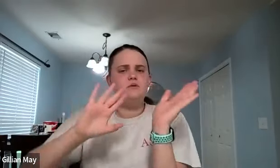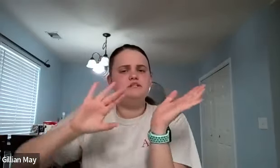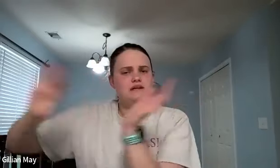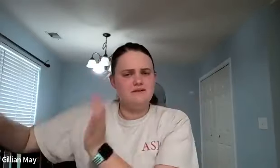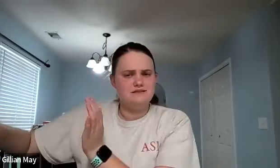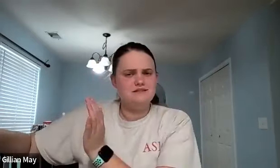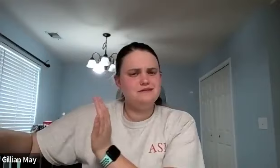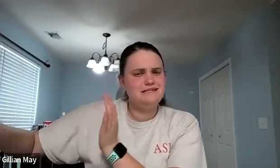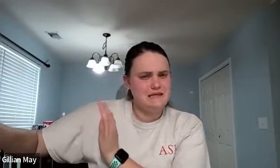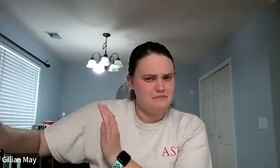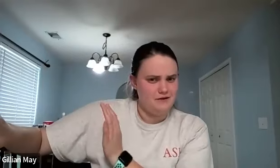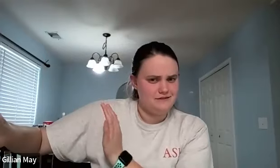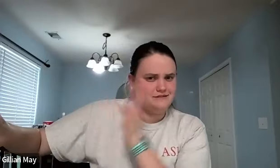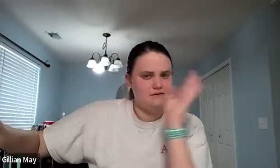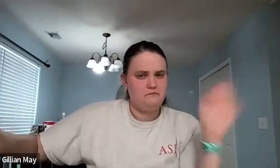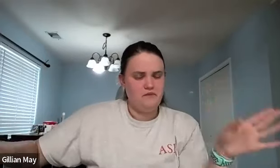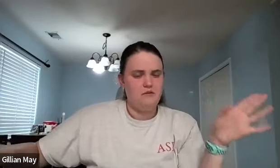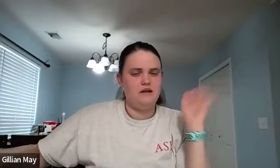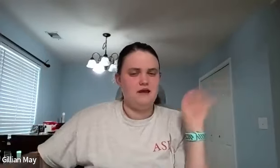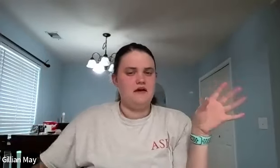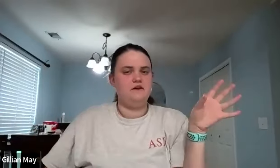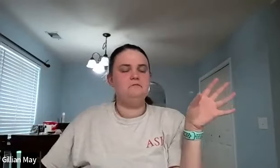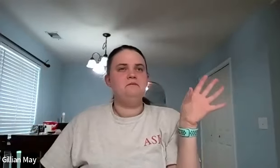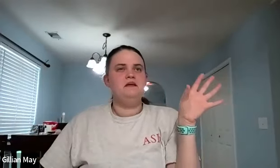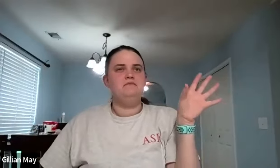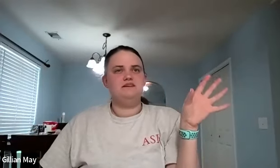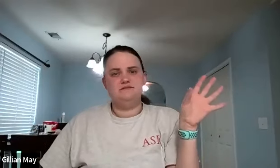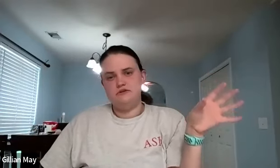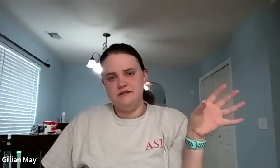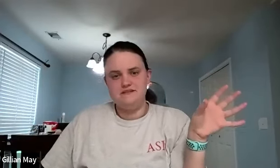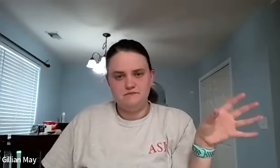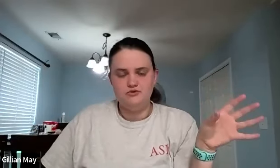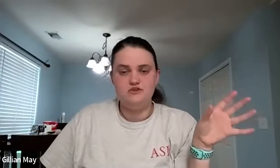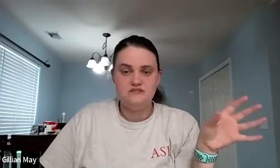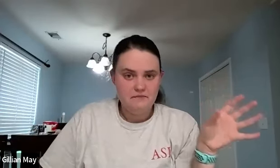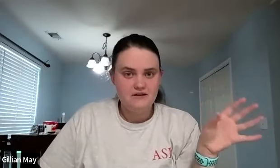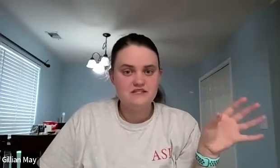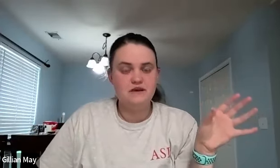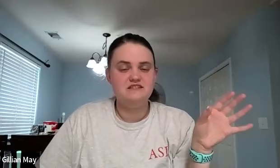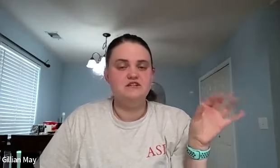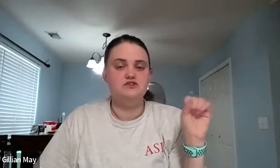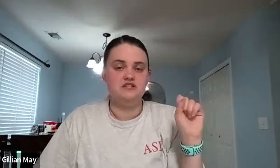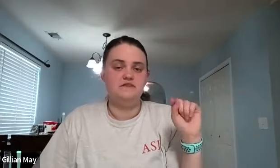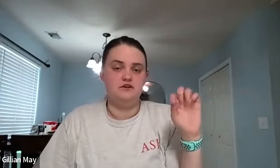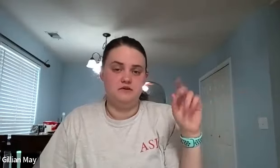we do in-laws, let's go to step parents. I want to add that there because it's really simple. So step parents is basically, you just finger spell